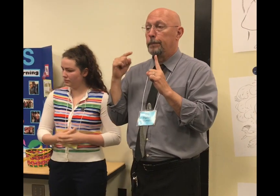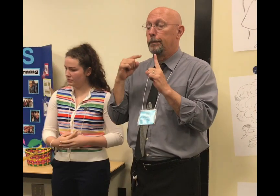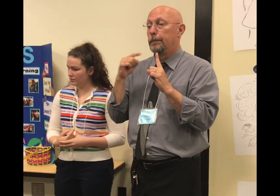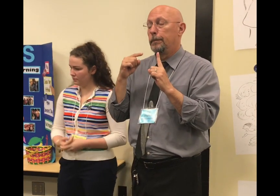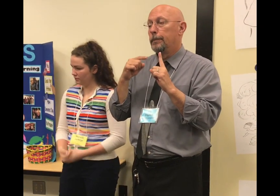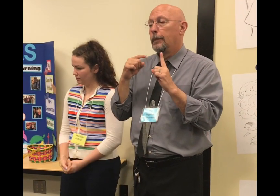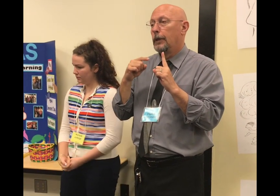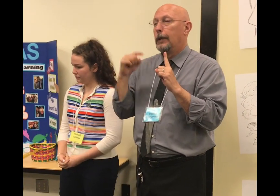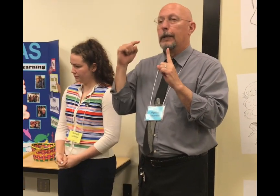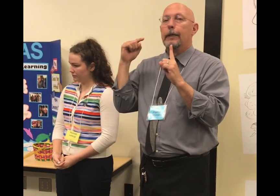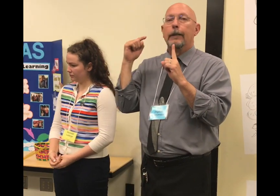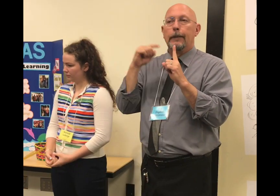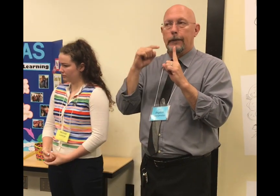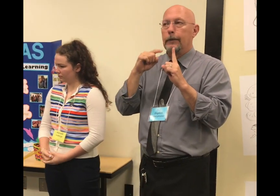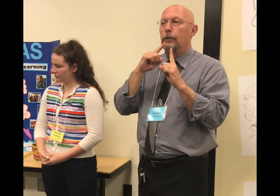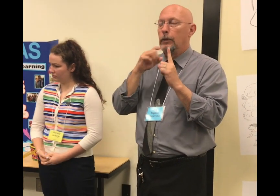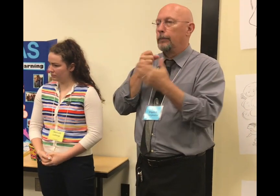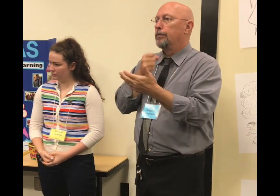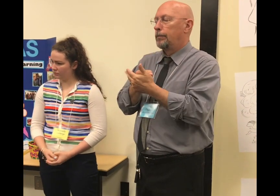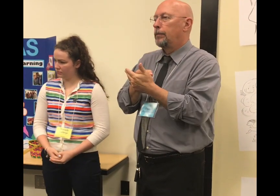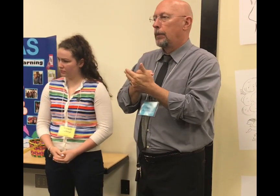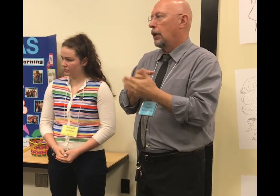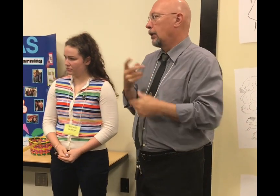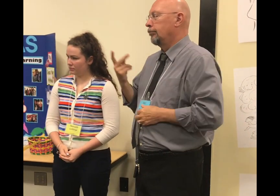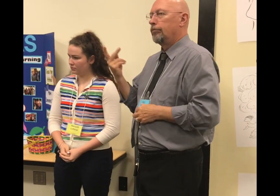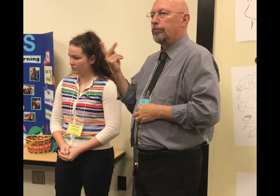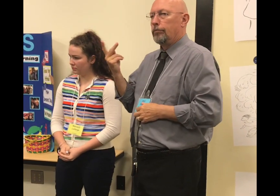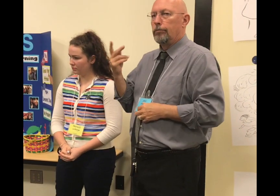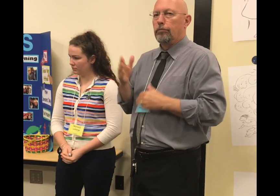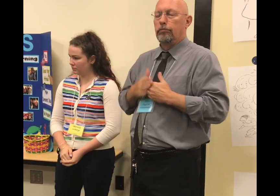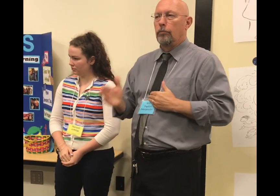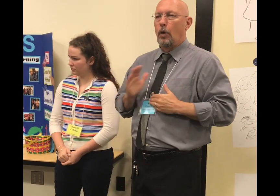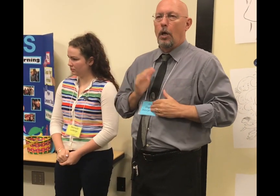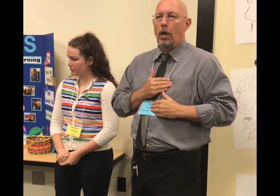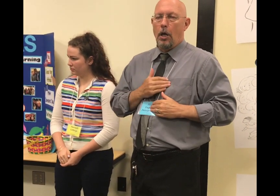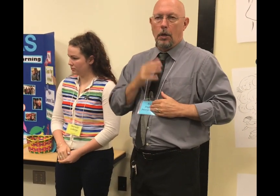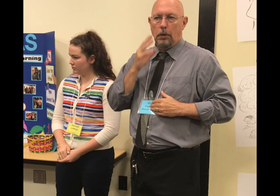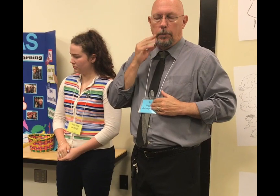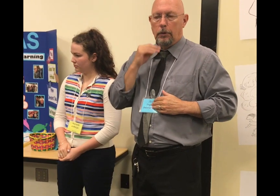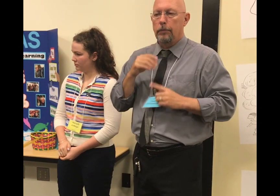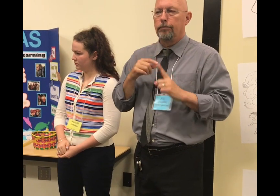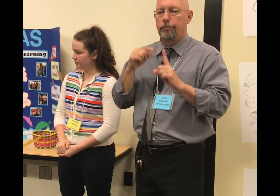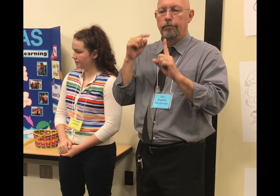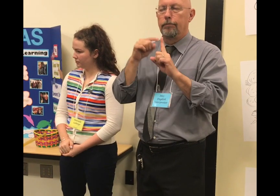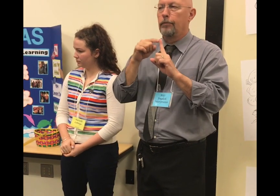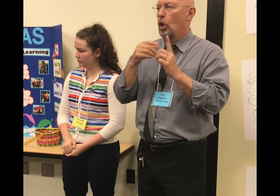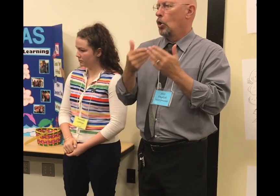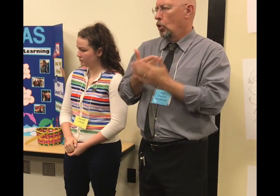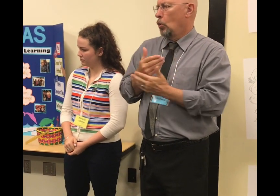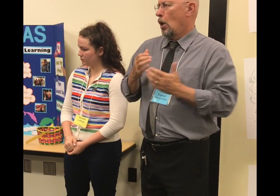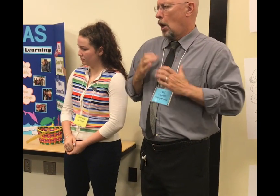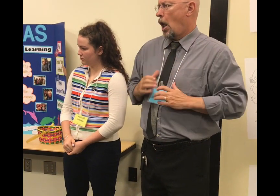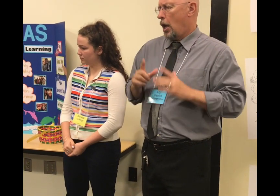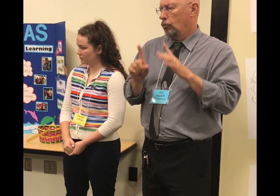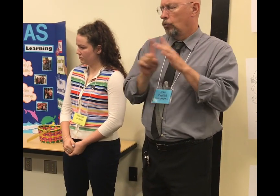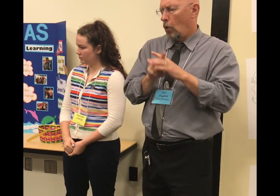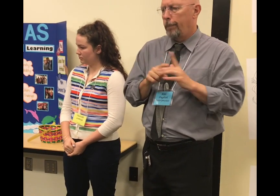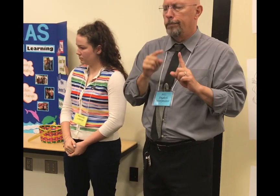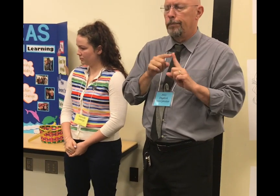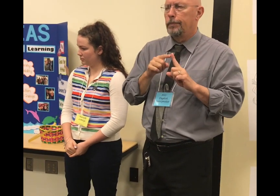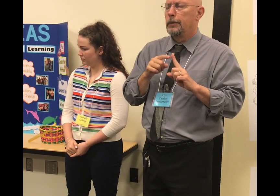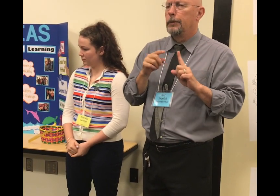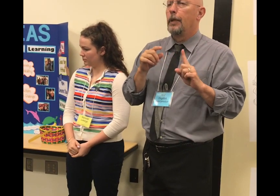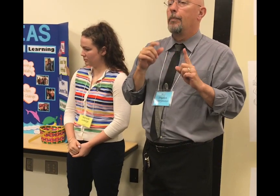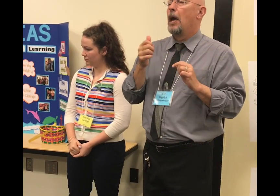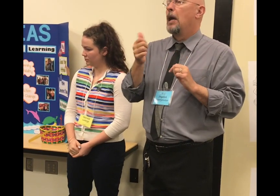that really was impactful on both of us and for the rest of our experience. And so we met a new client one day. After about